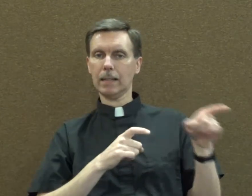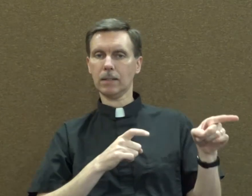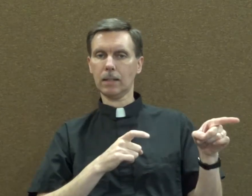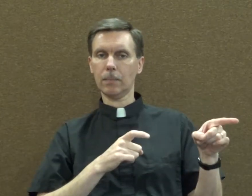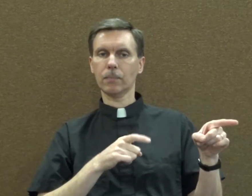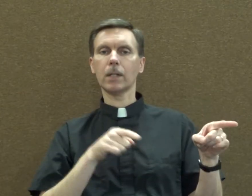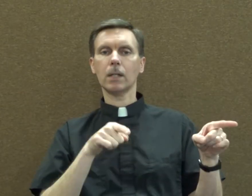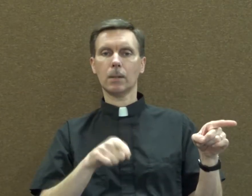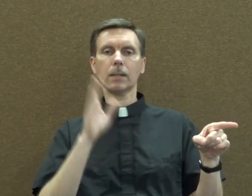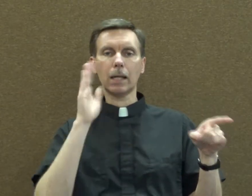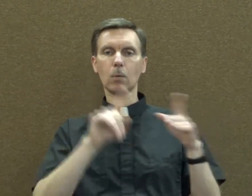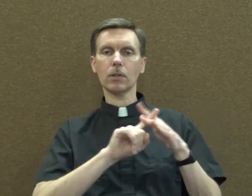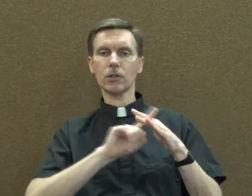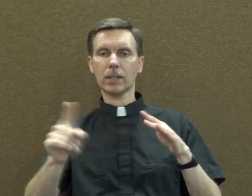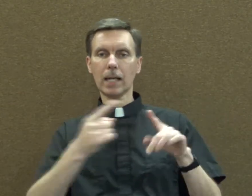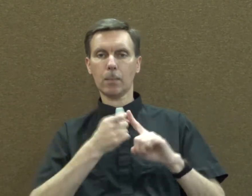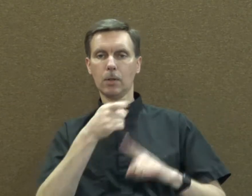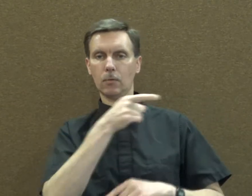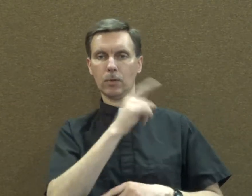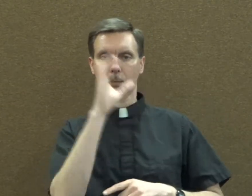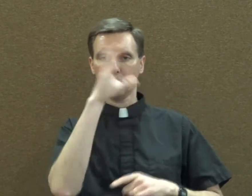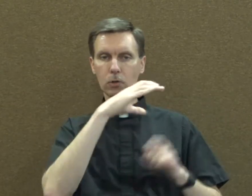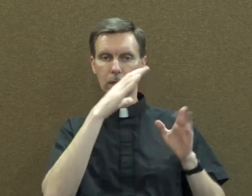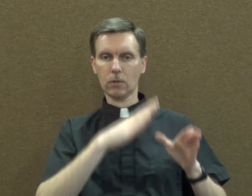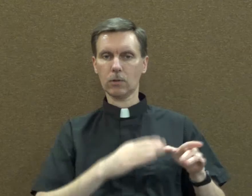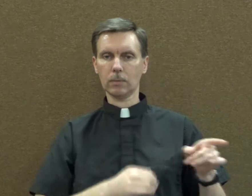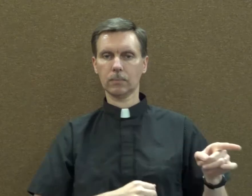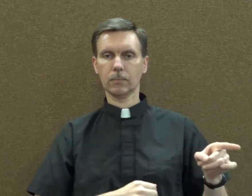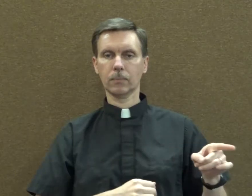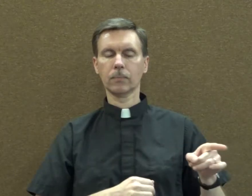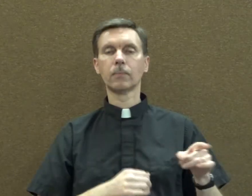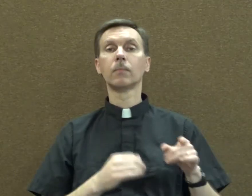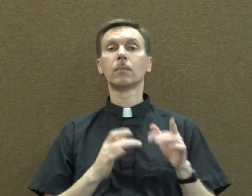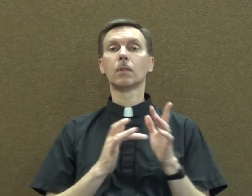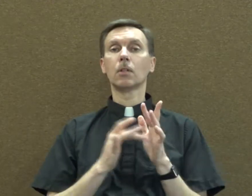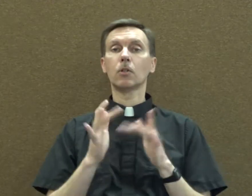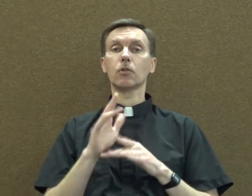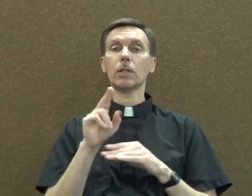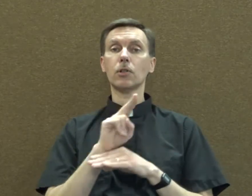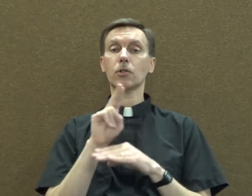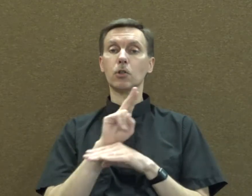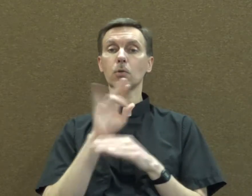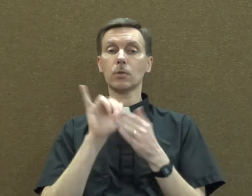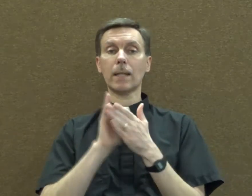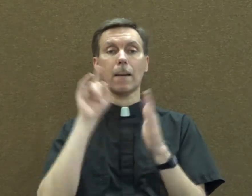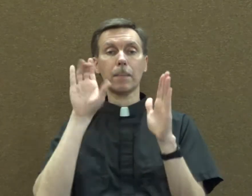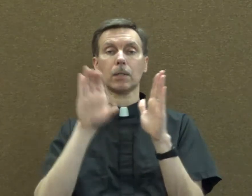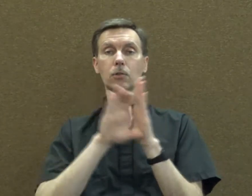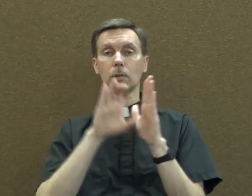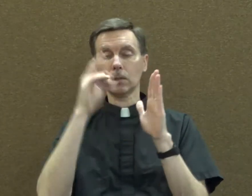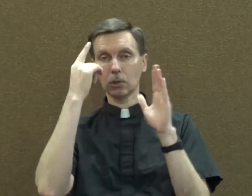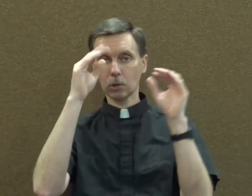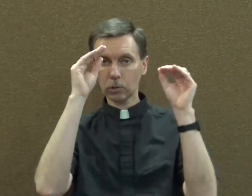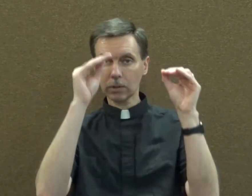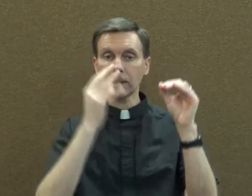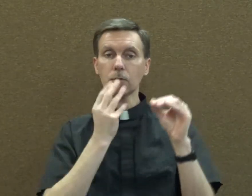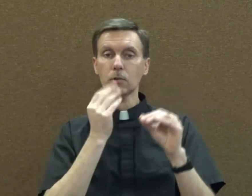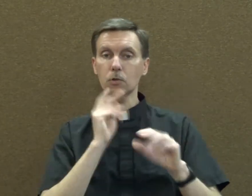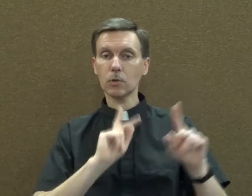him. They will escape from the stranger. Jesus used that picture to teach the